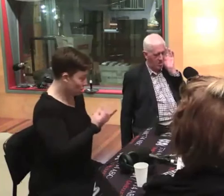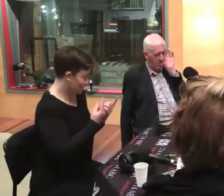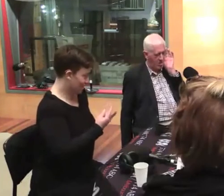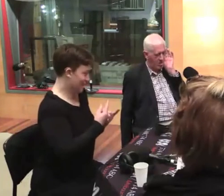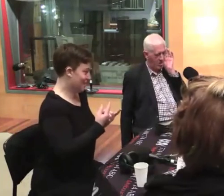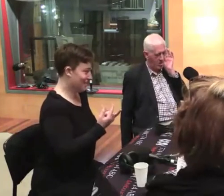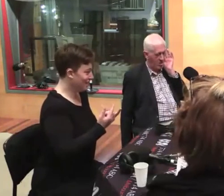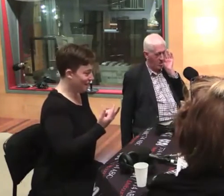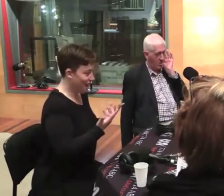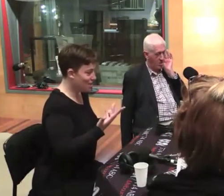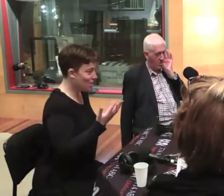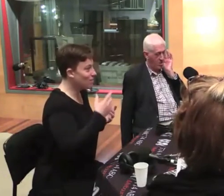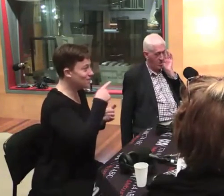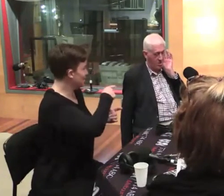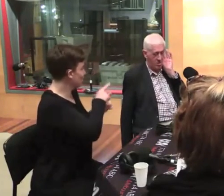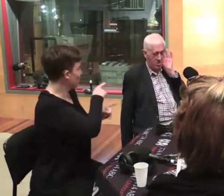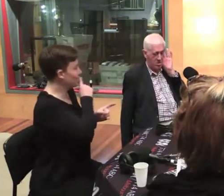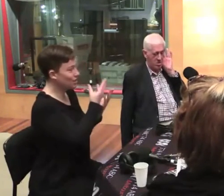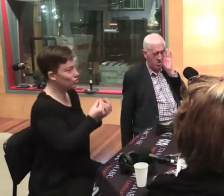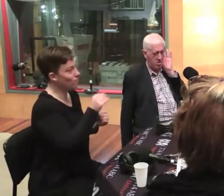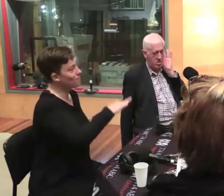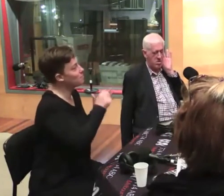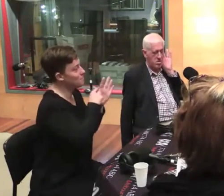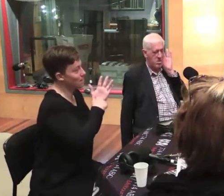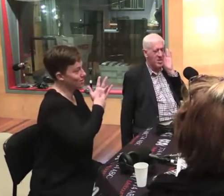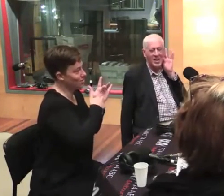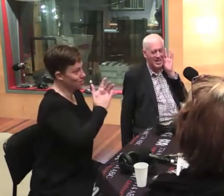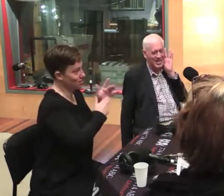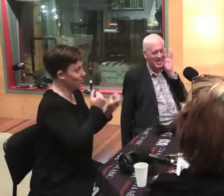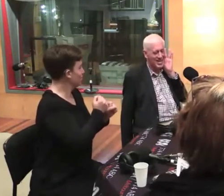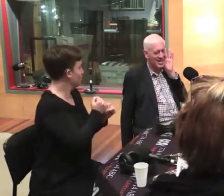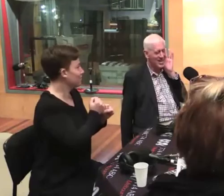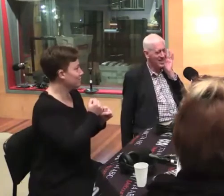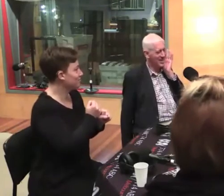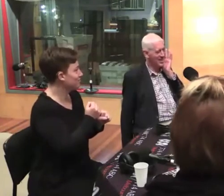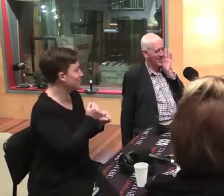Well, I think probably the worst thing that's ever happened to me, I wouldn't know where to start really, but I think